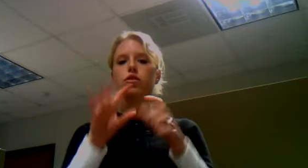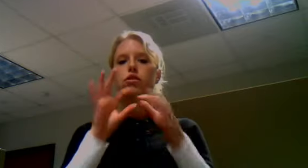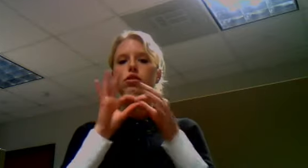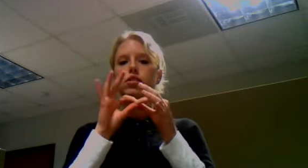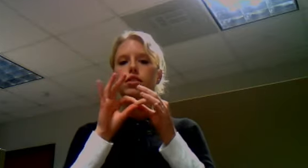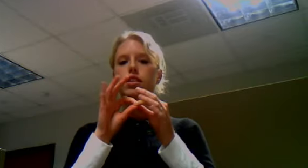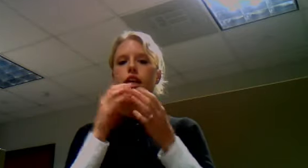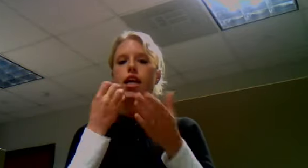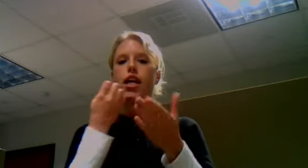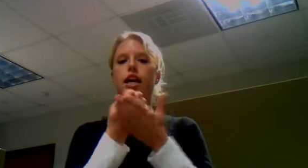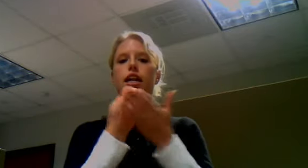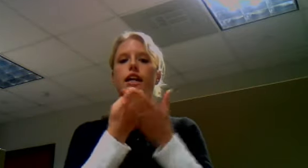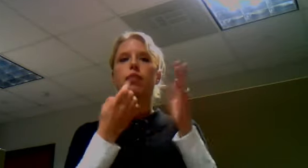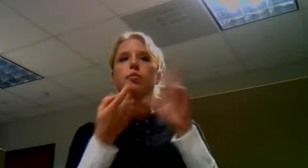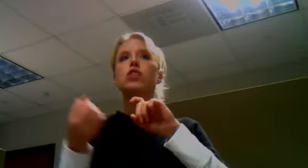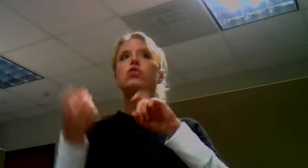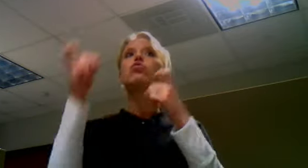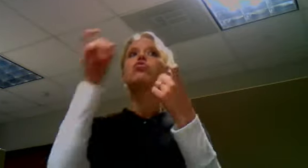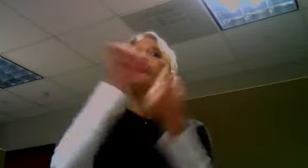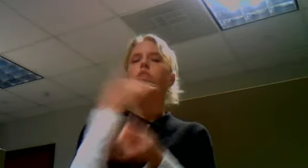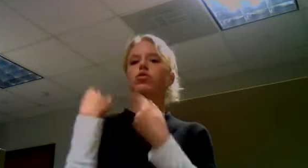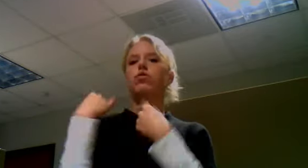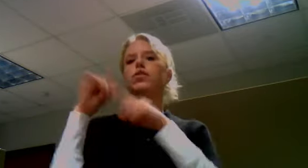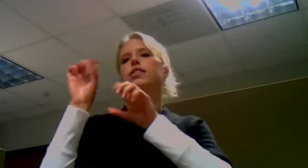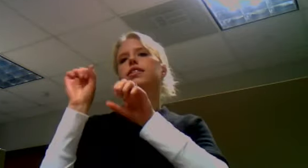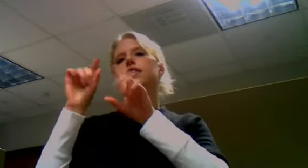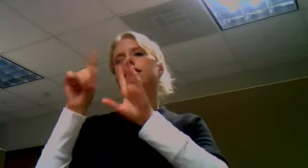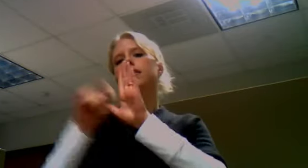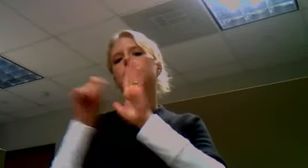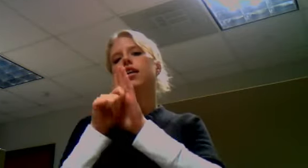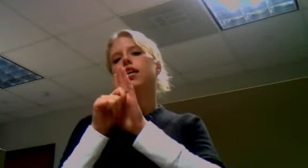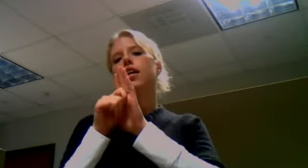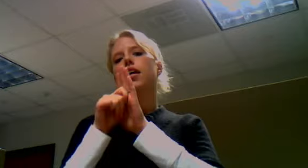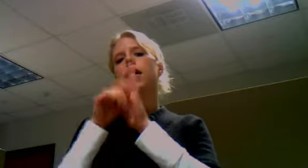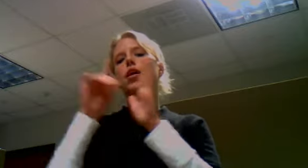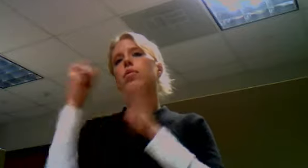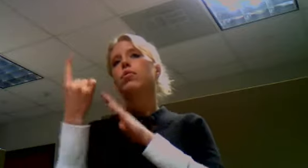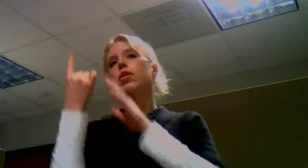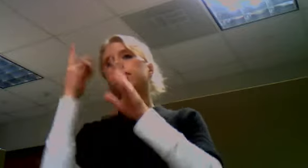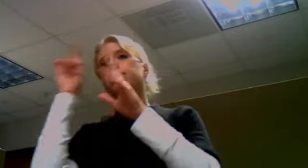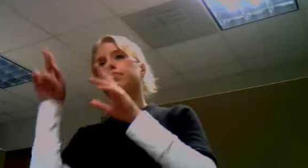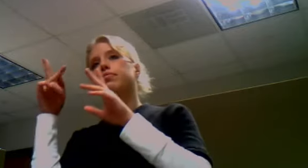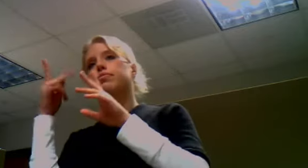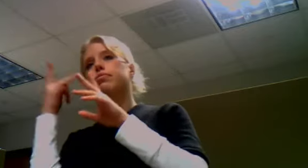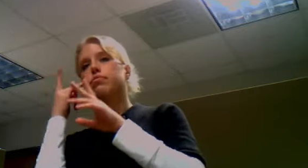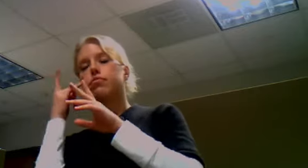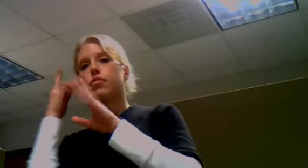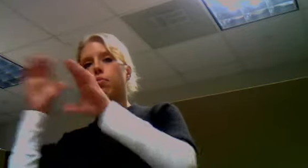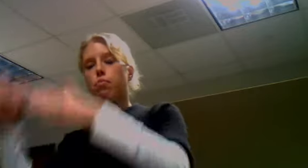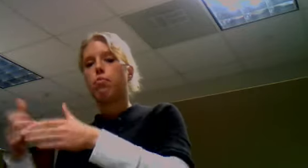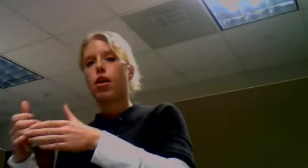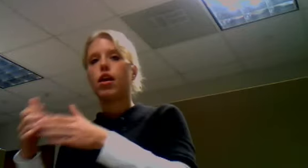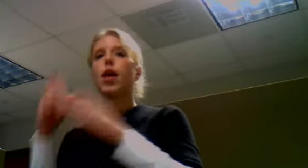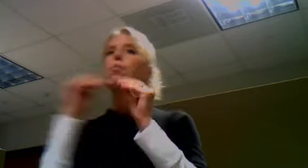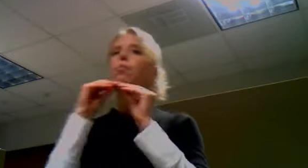has changed over time to become less authoritarian and more democratic. When you explain change,